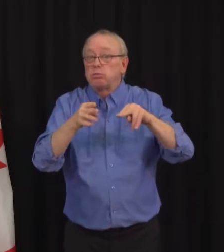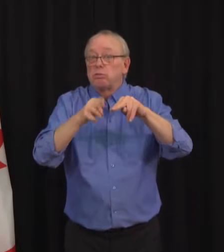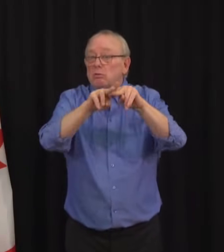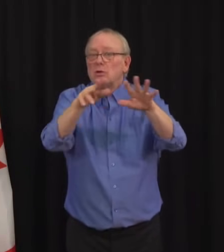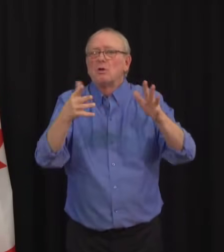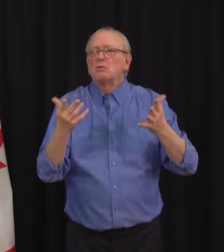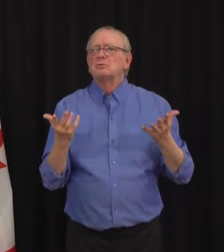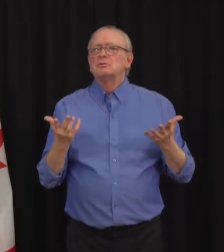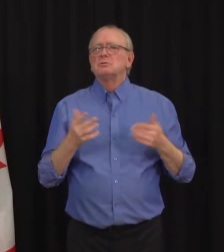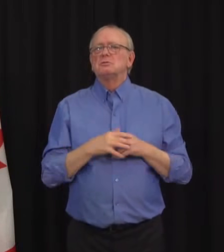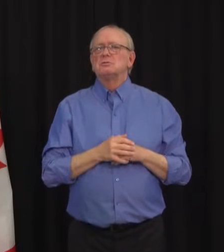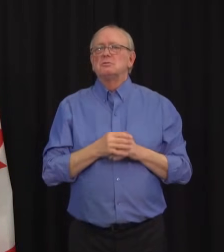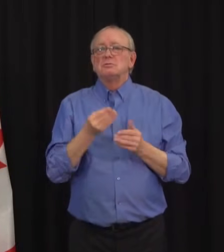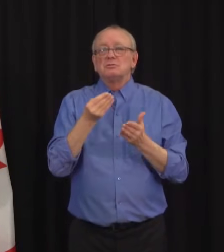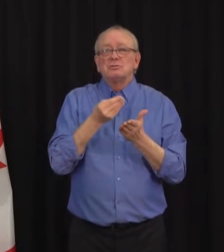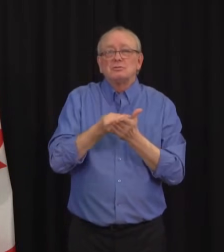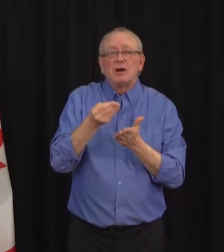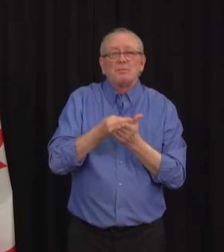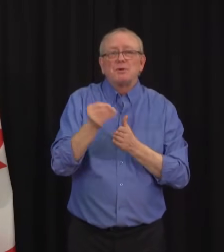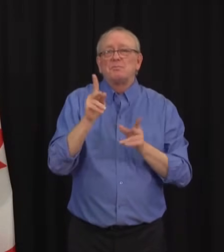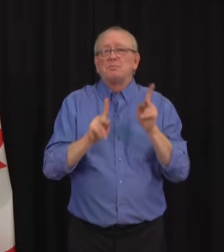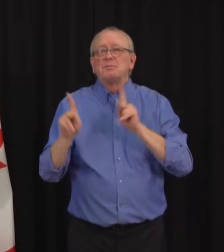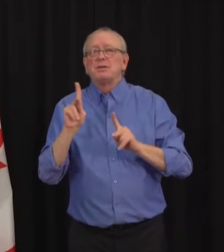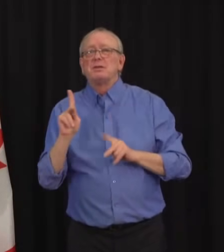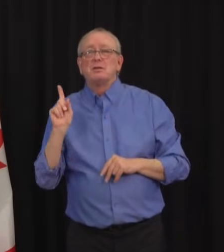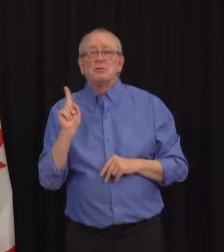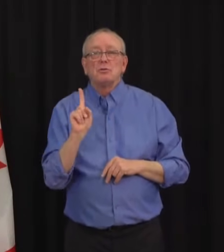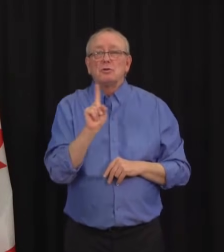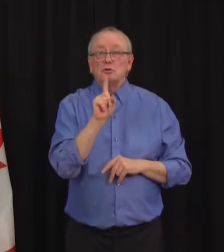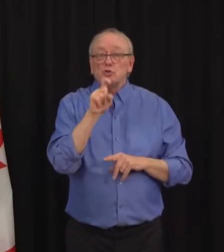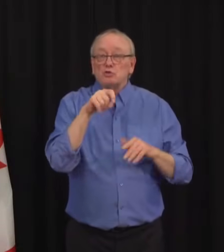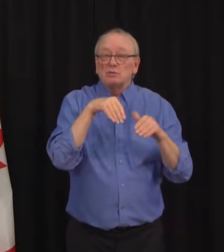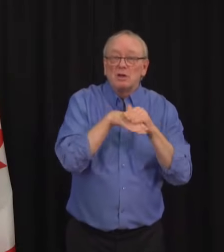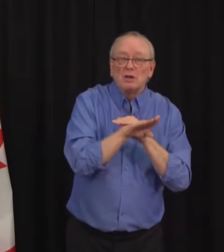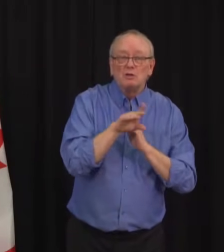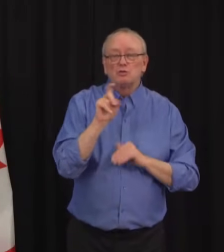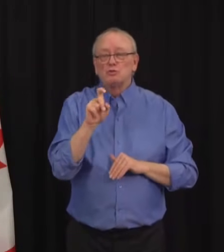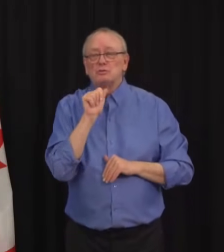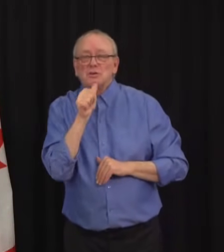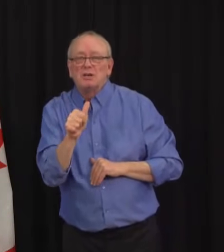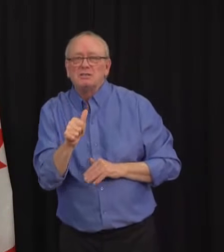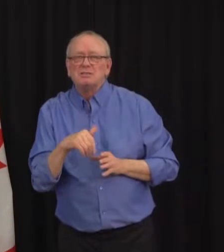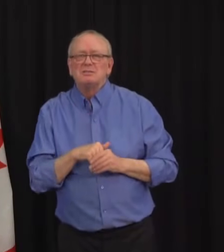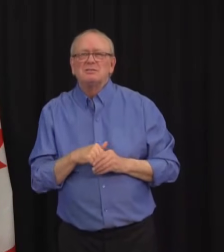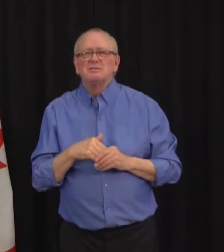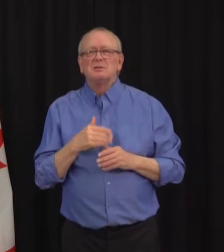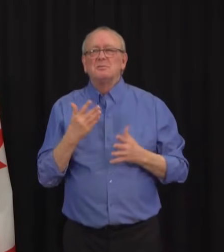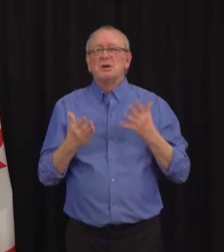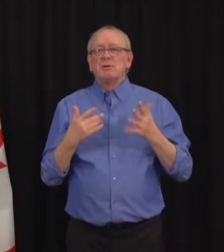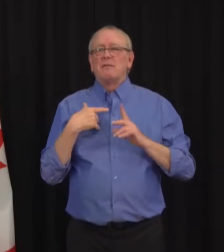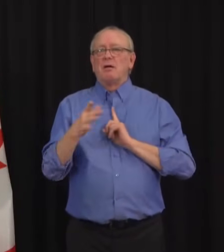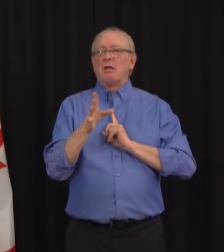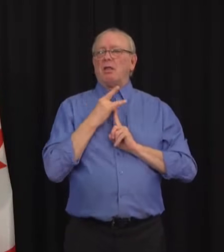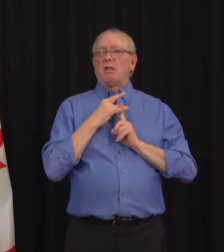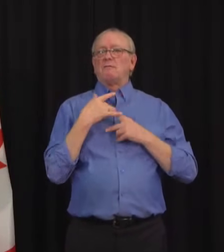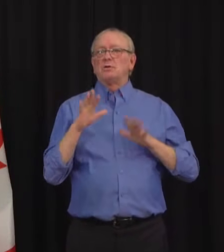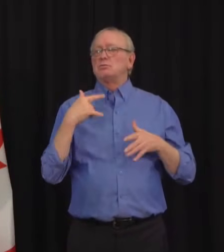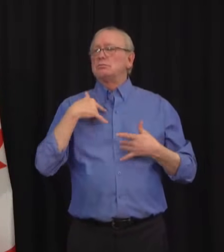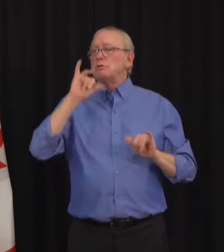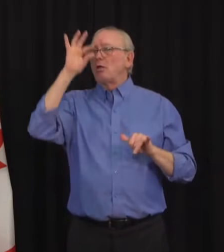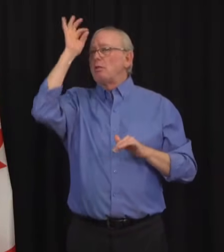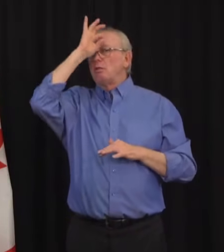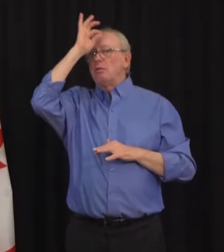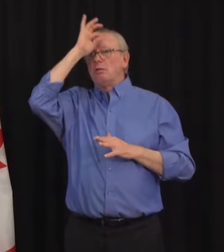be avoiding malls as it's hard to find out if they've been exposed? I don't have a specific number of cases